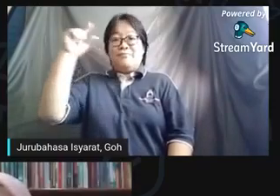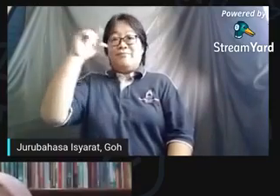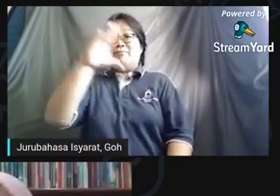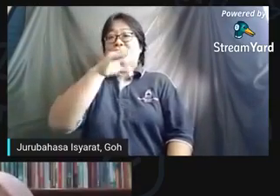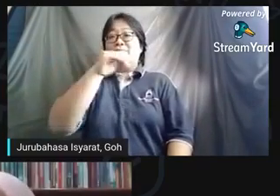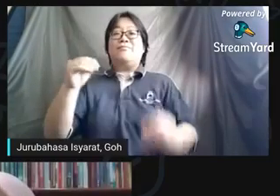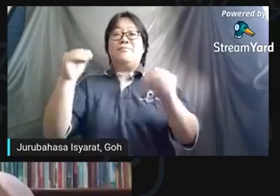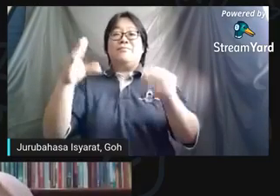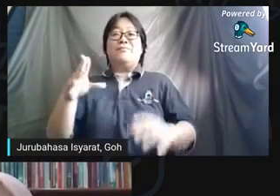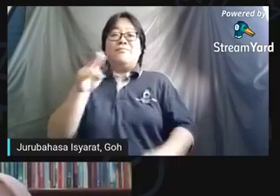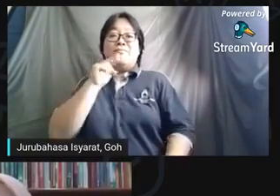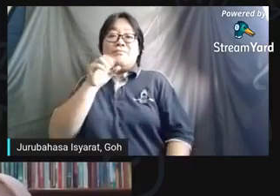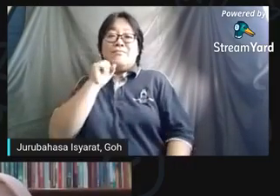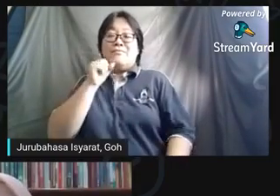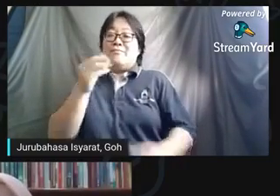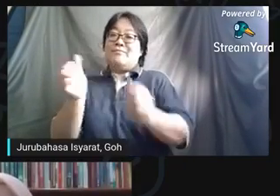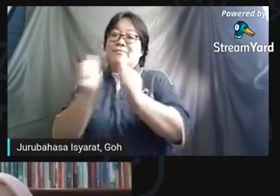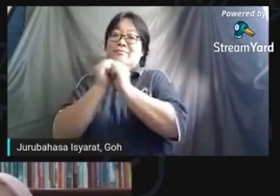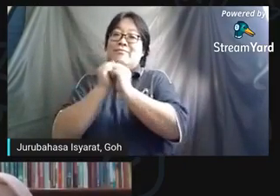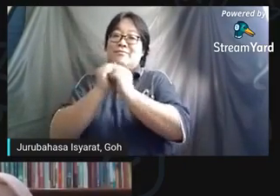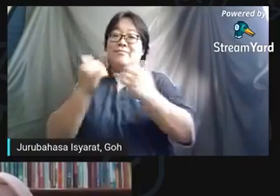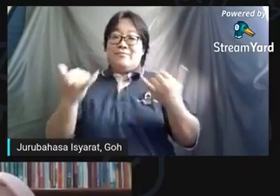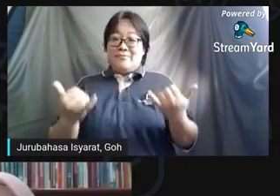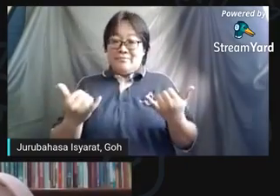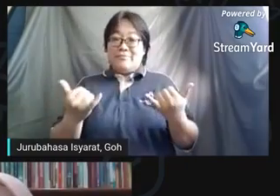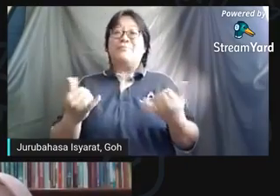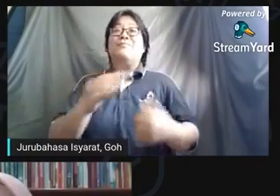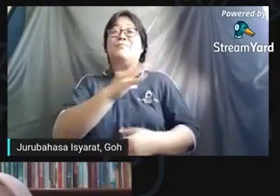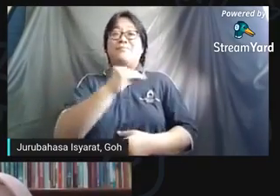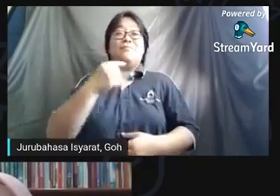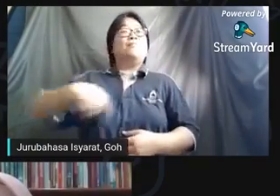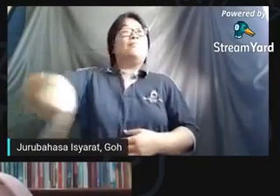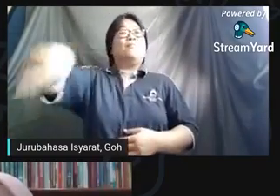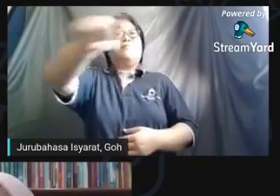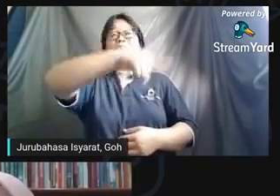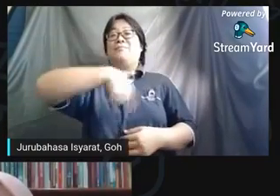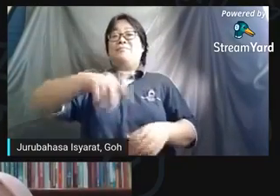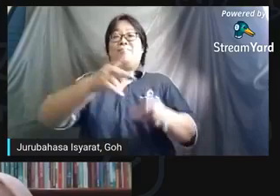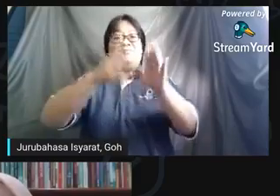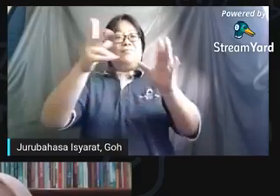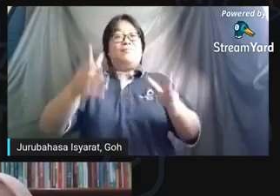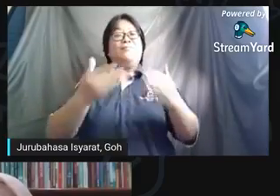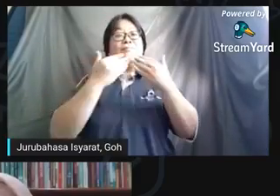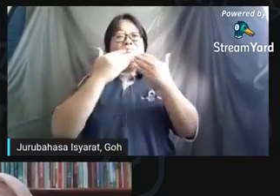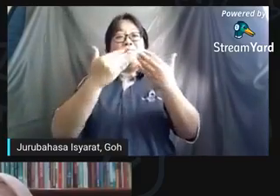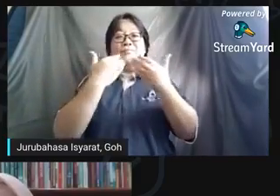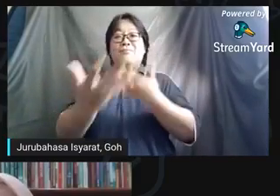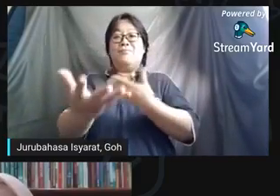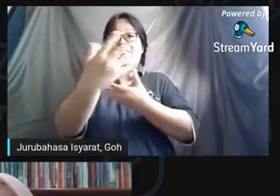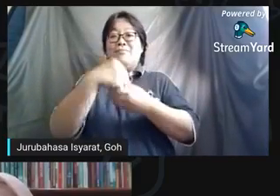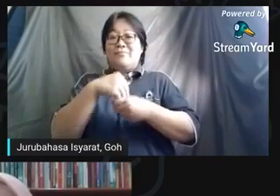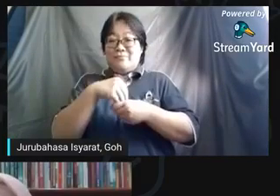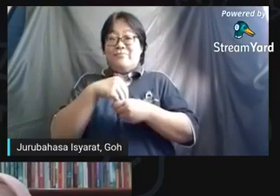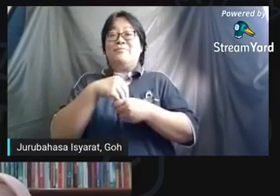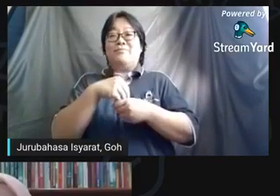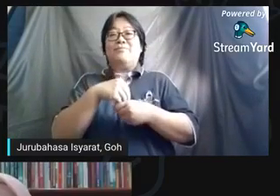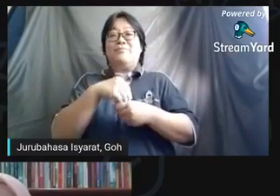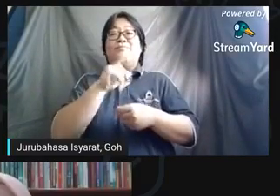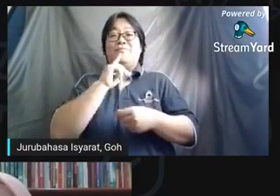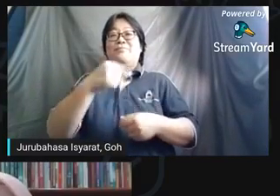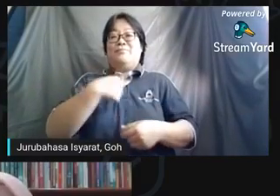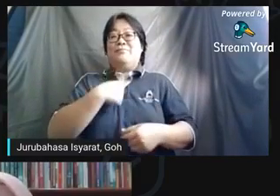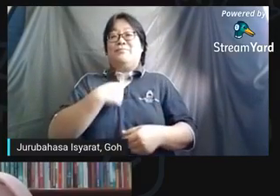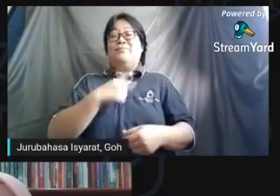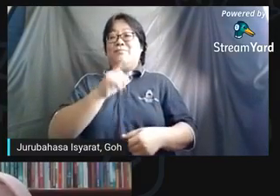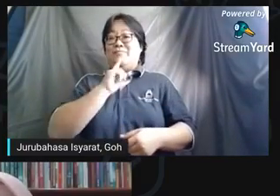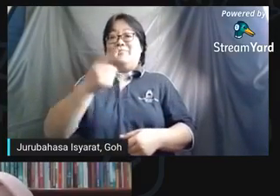us together today. And also to all participants, thank you for joining us. And I'm pretty sure that we all